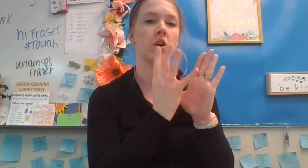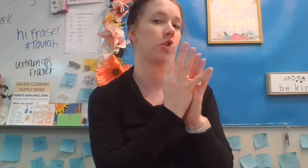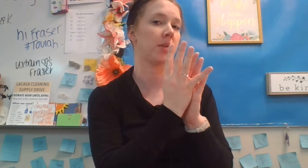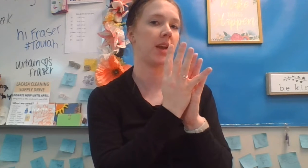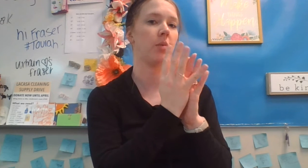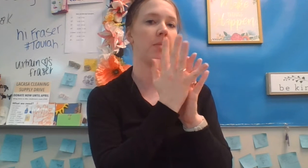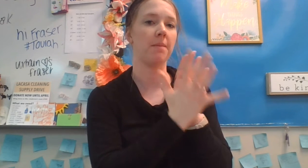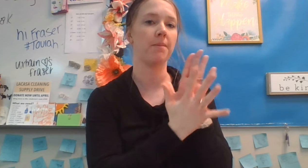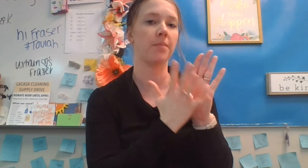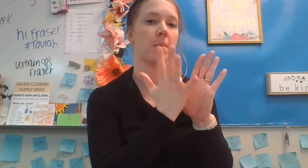You should be signing with me.